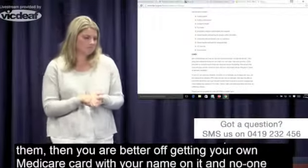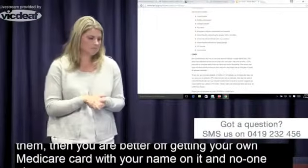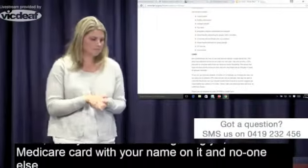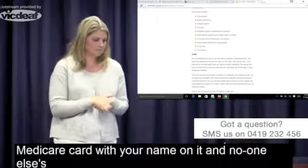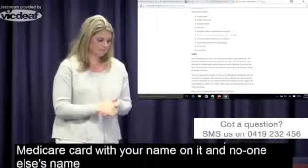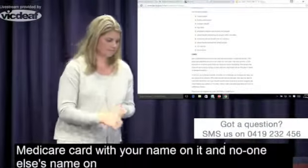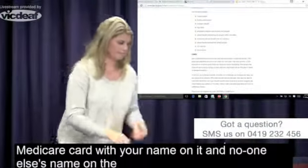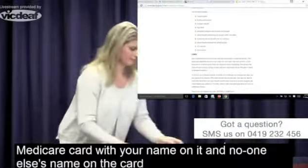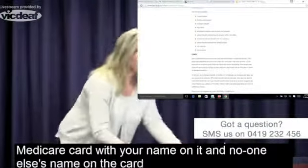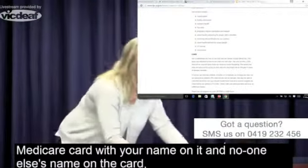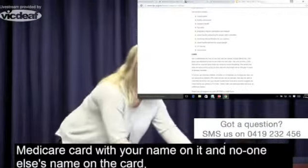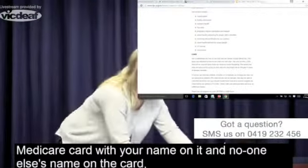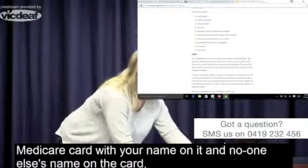good idea to keep your privacy.